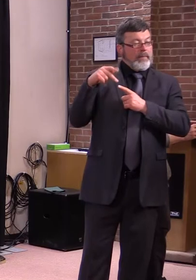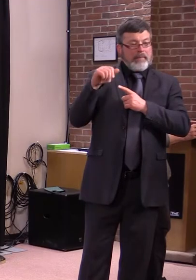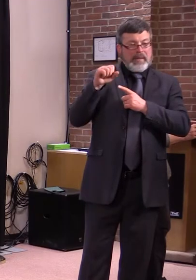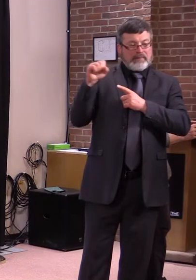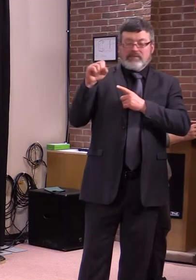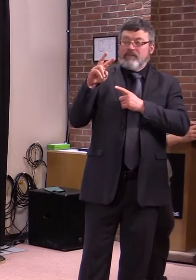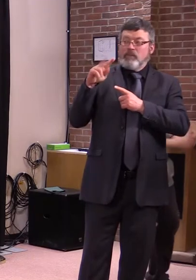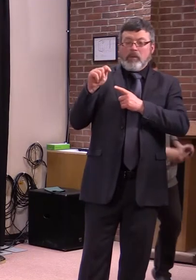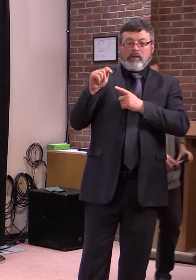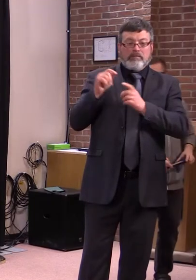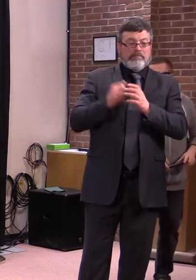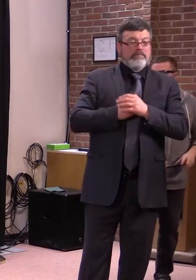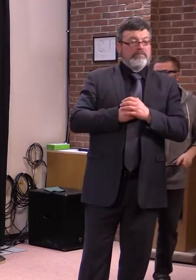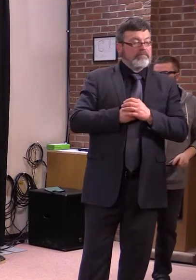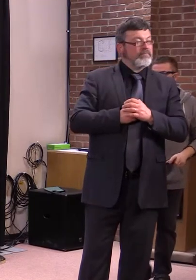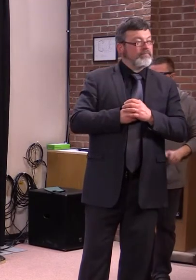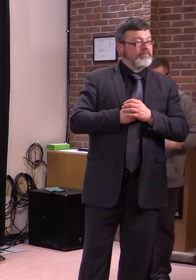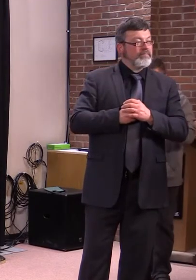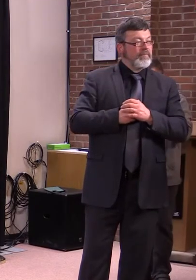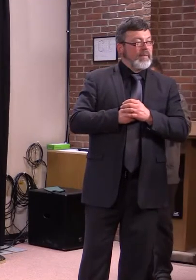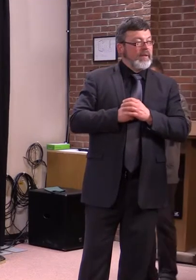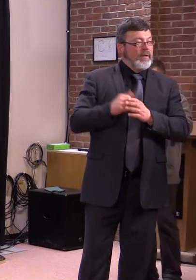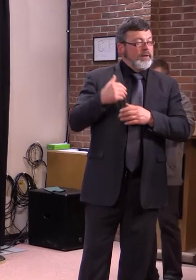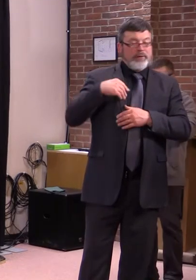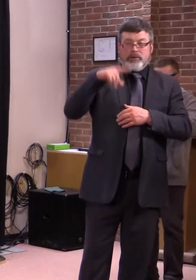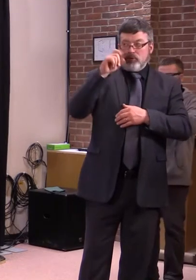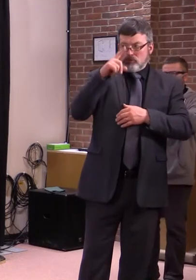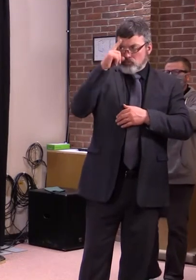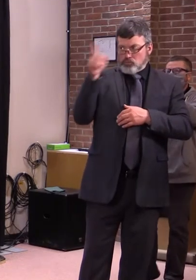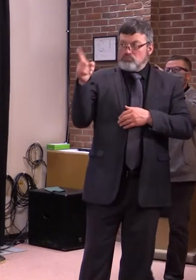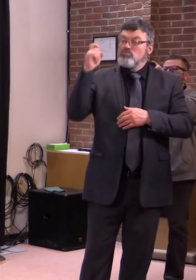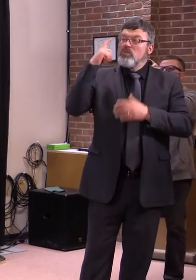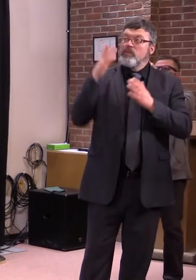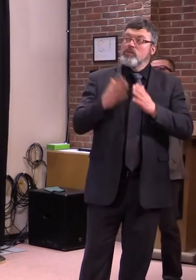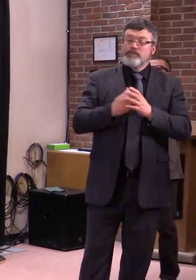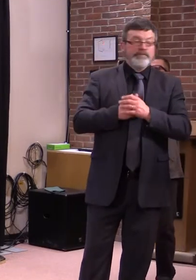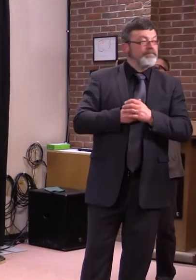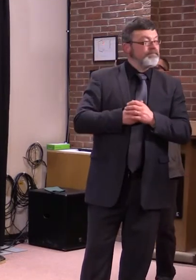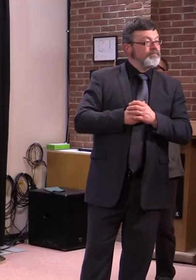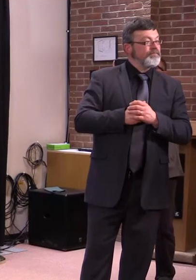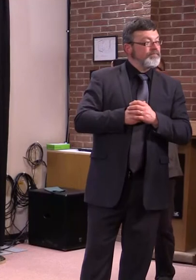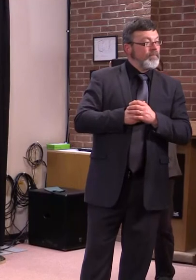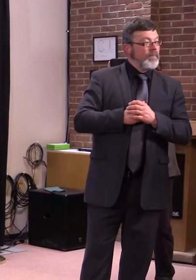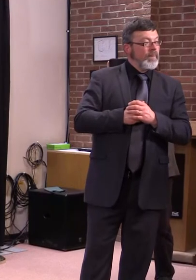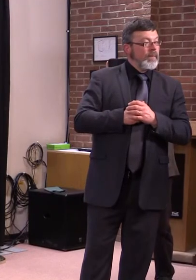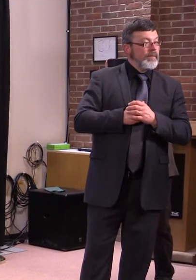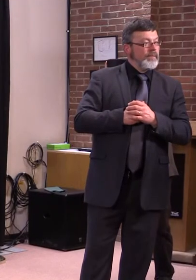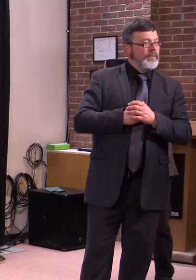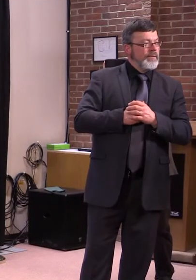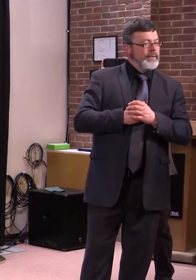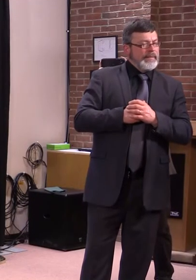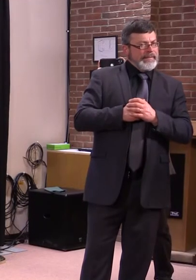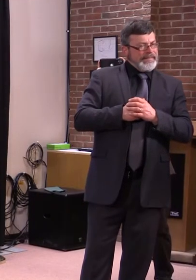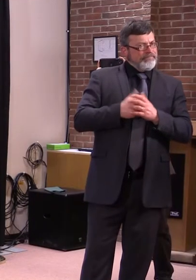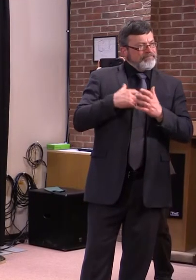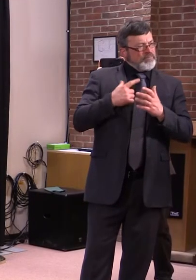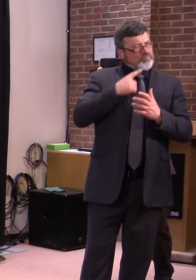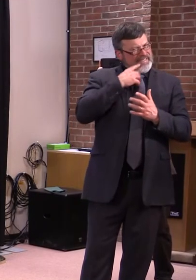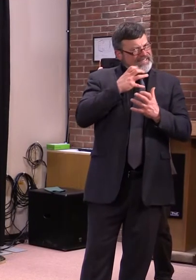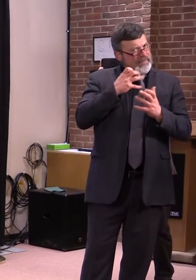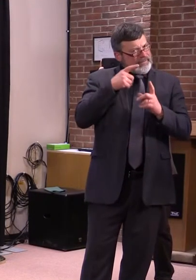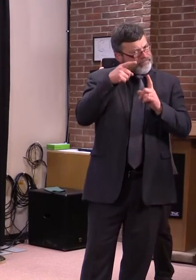Thanks, Jason. Governor, just want to ask clearly if